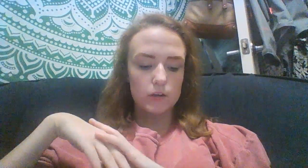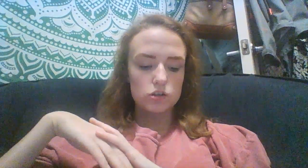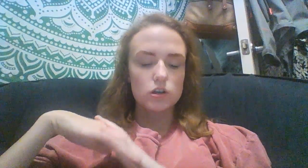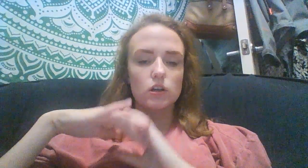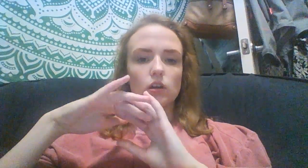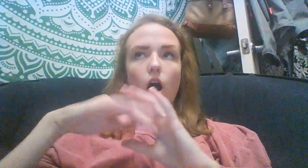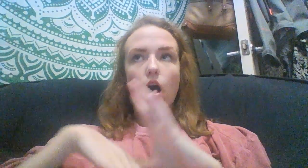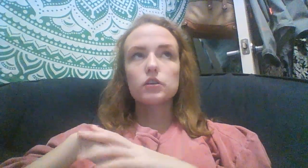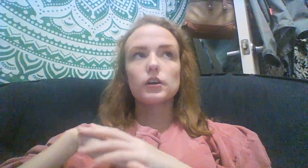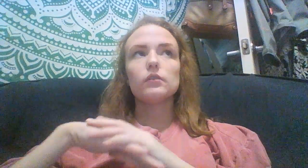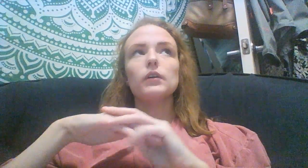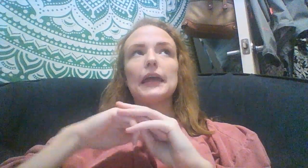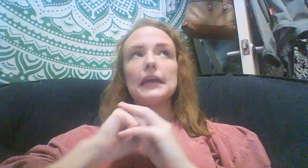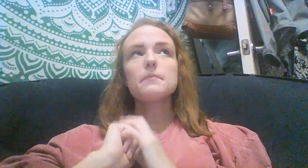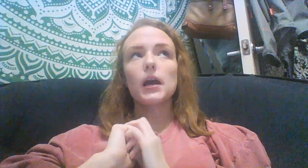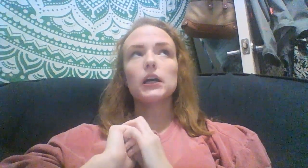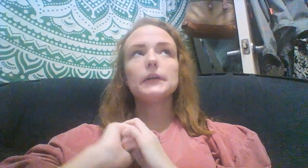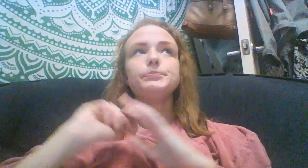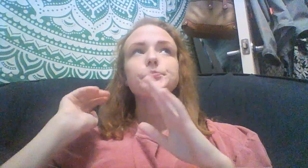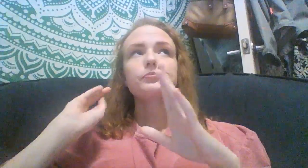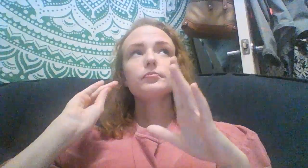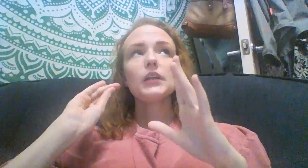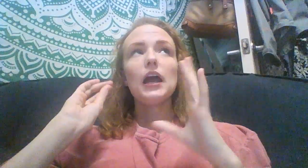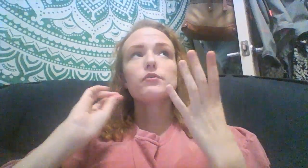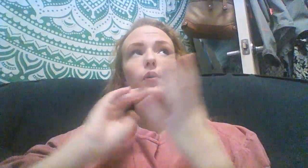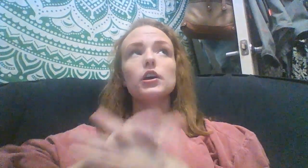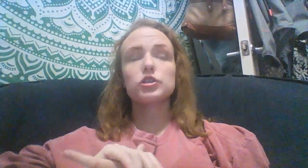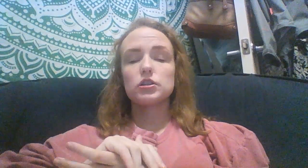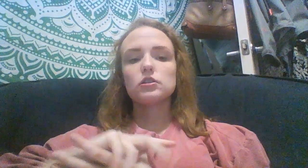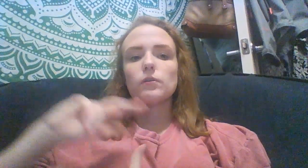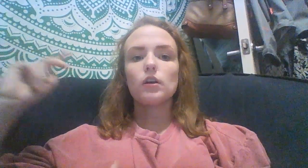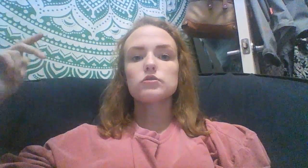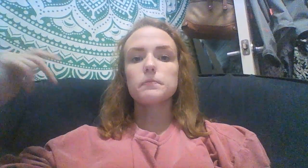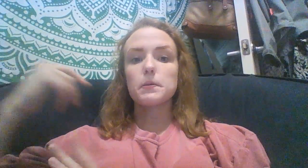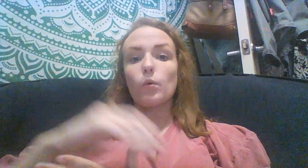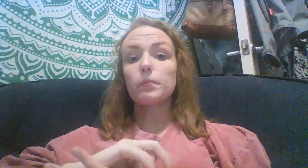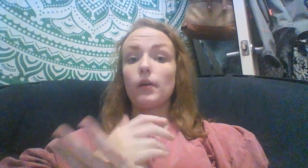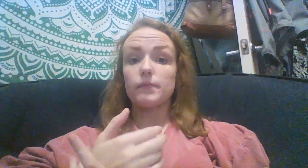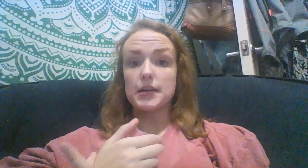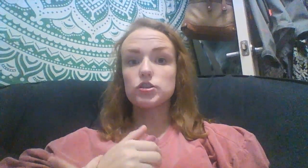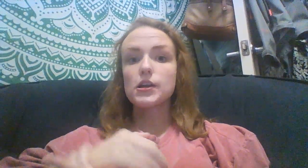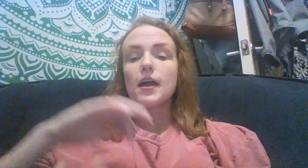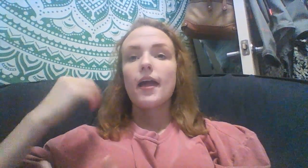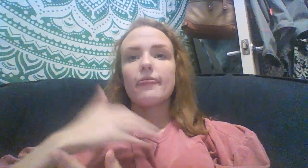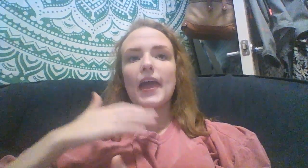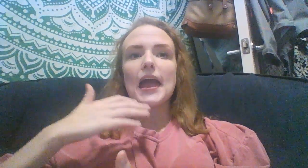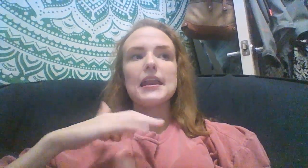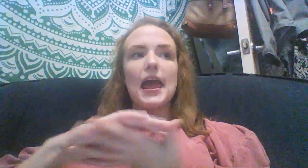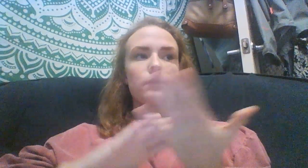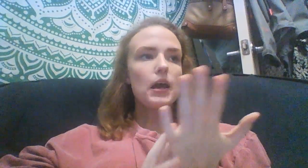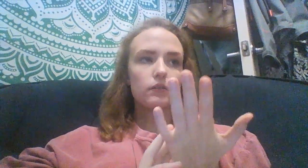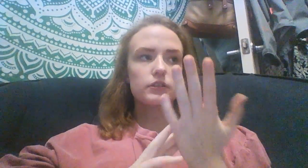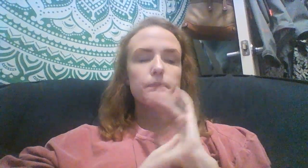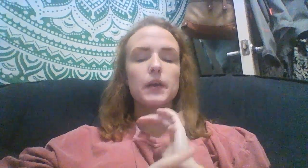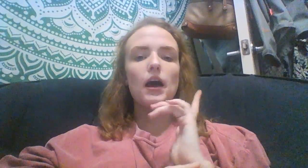privilege. Also, in America, if you are Christian, you are known to be more privileged than anyone else. Because,